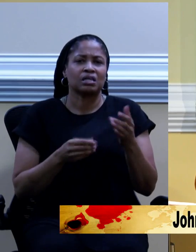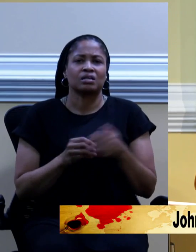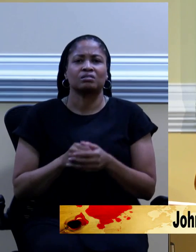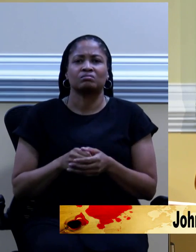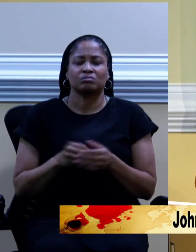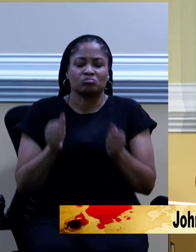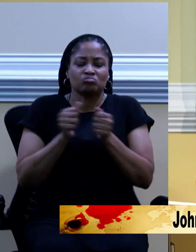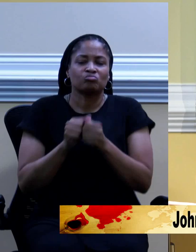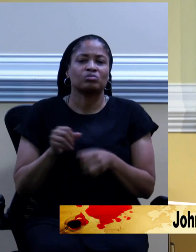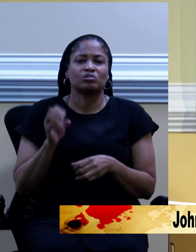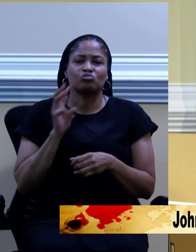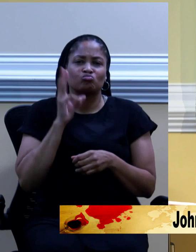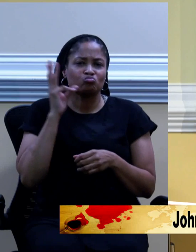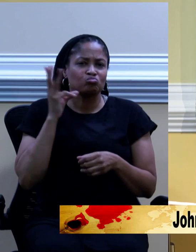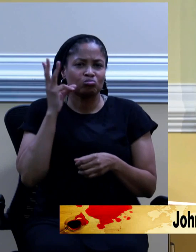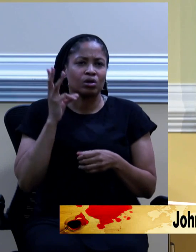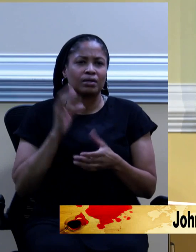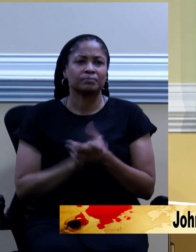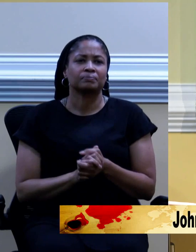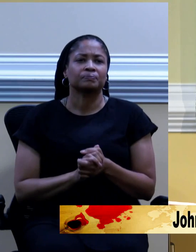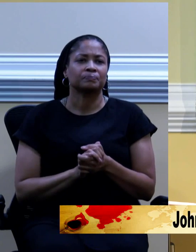a broad